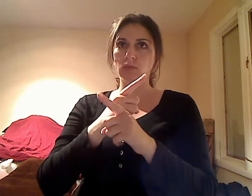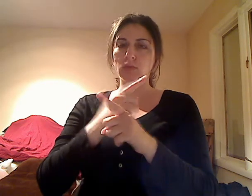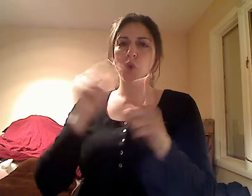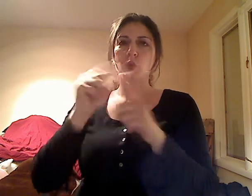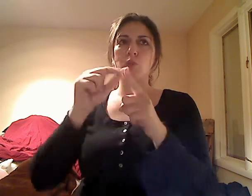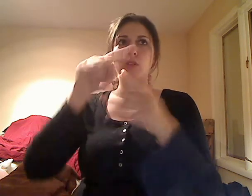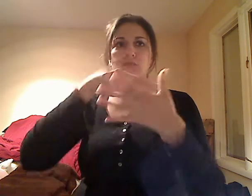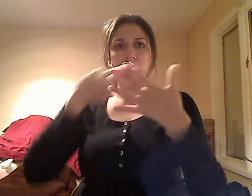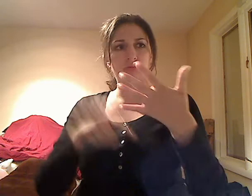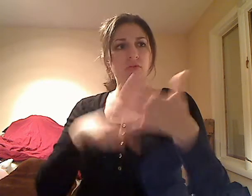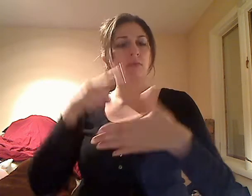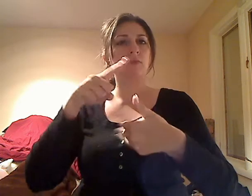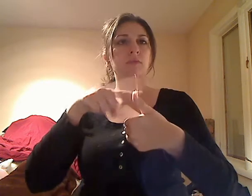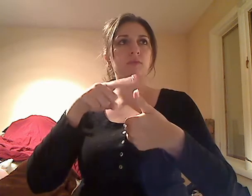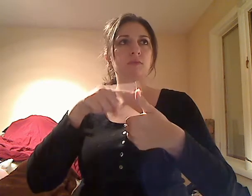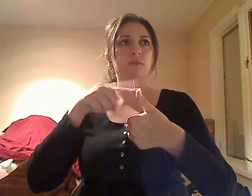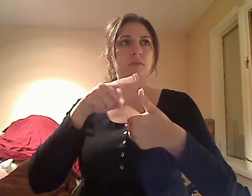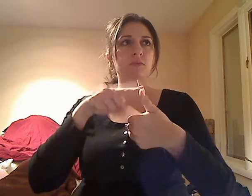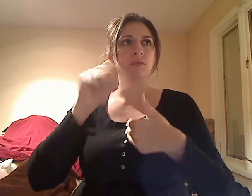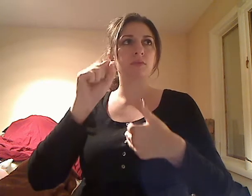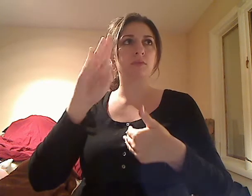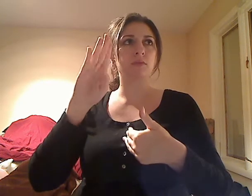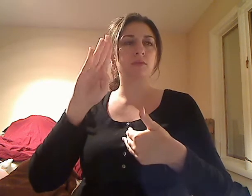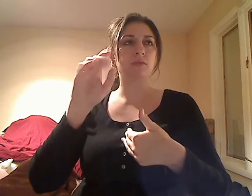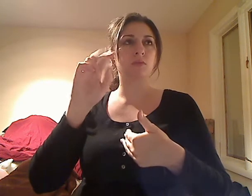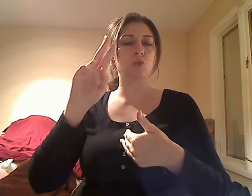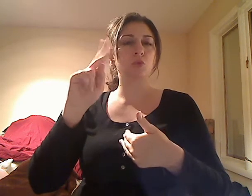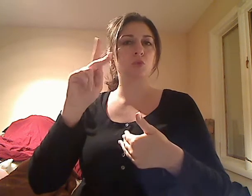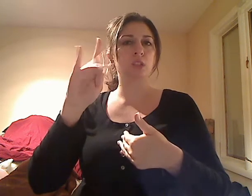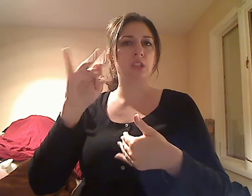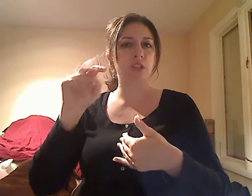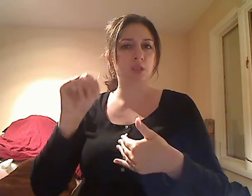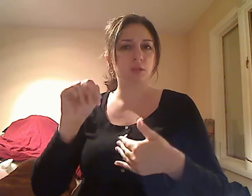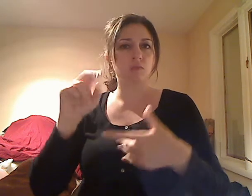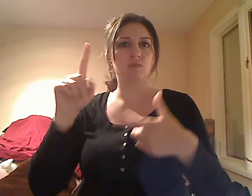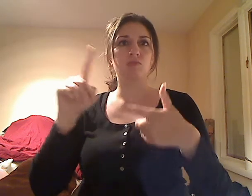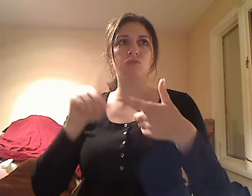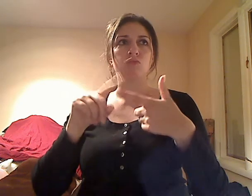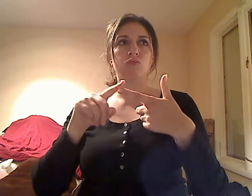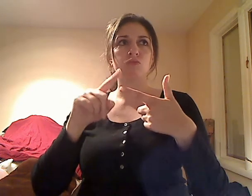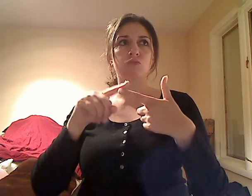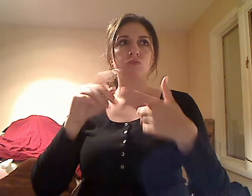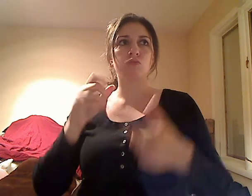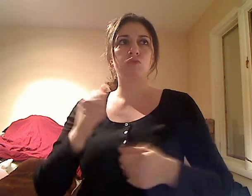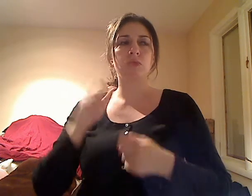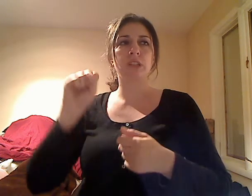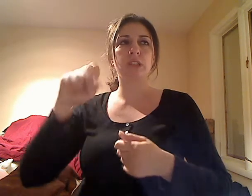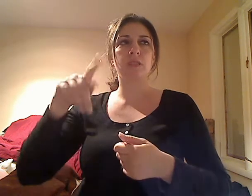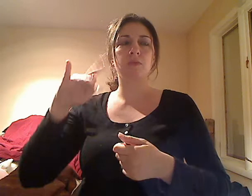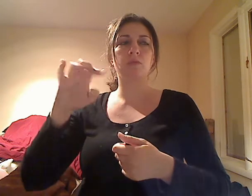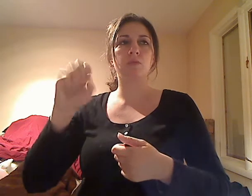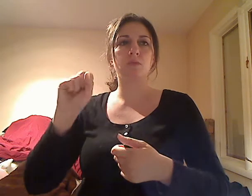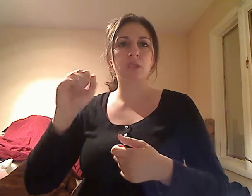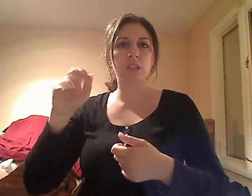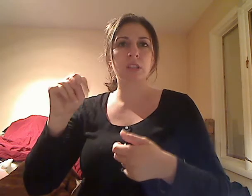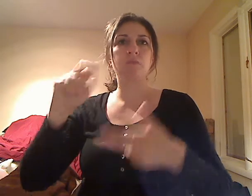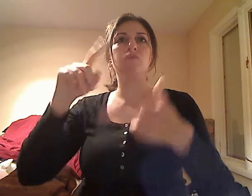collection, expression, invention, and suggestion. All they had to do was add